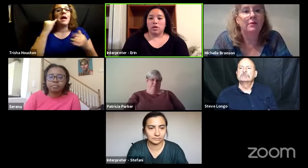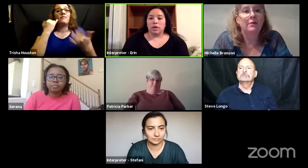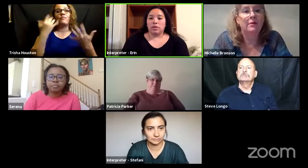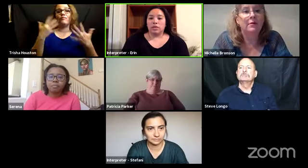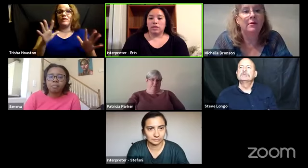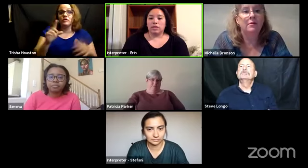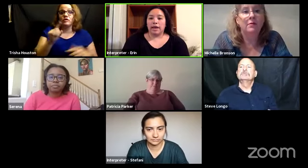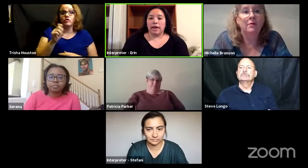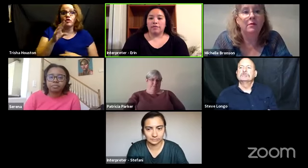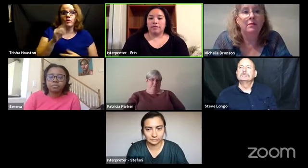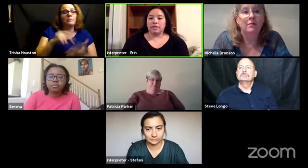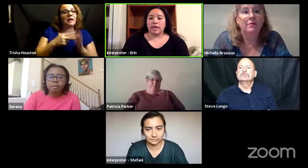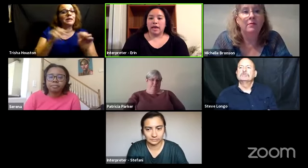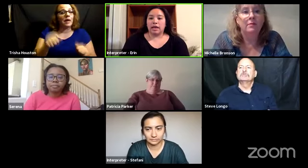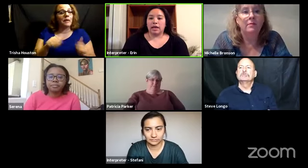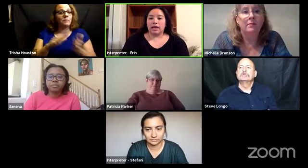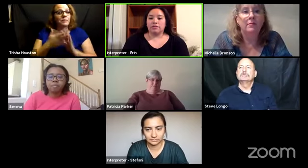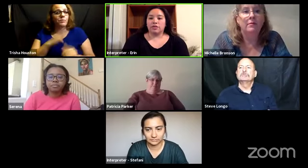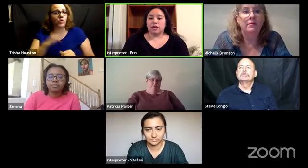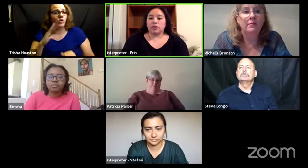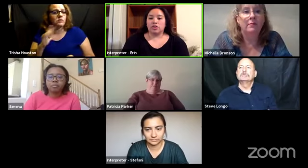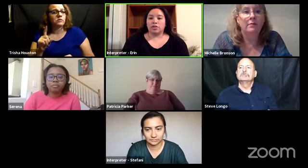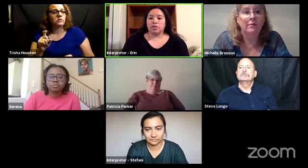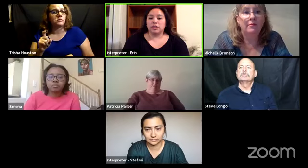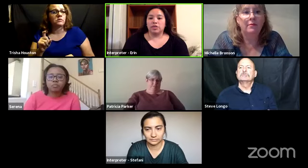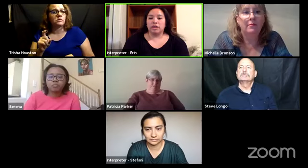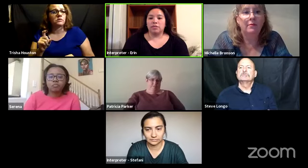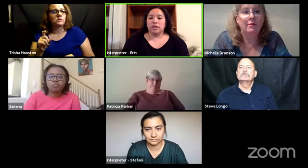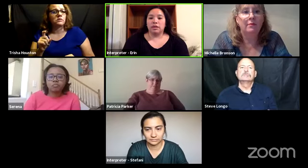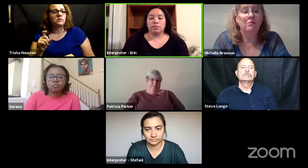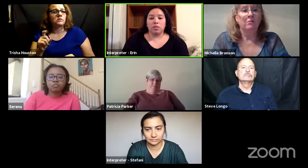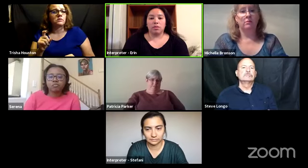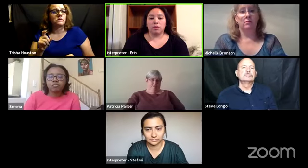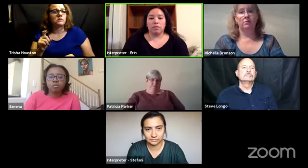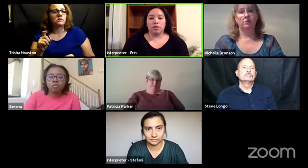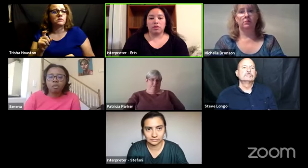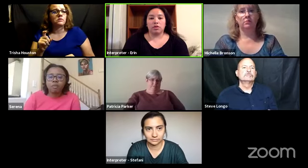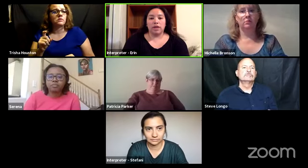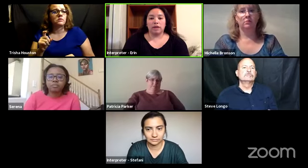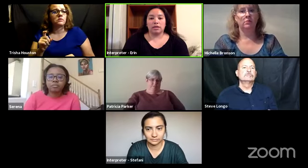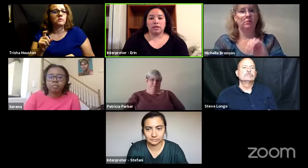Okay, we did have DAP, and after that term means you can be a board member, correct?